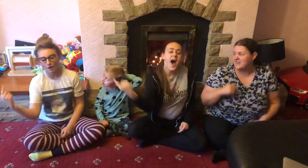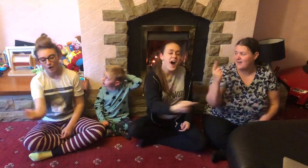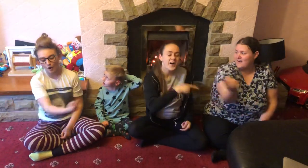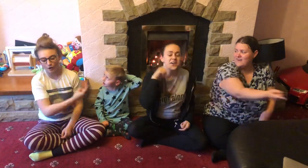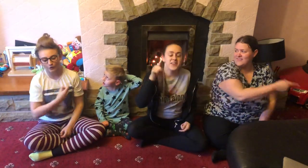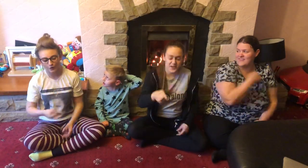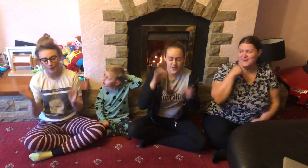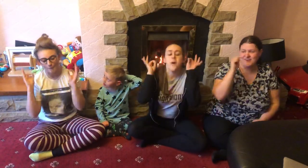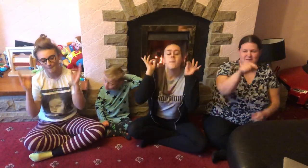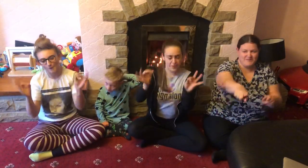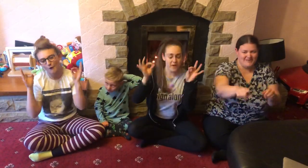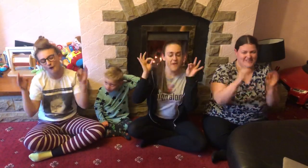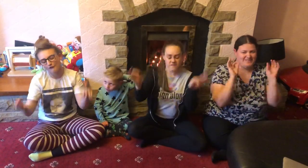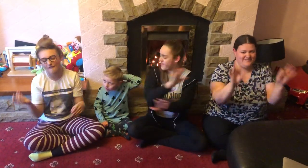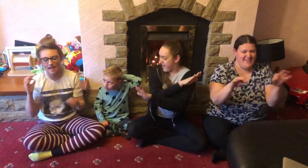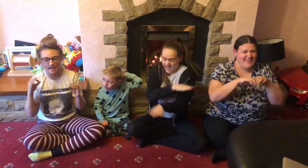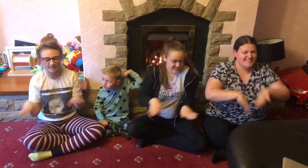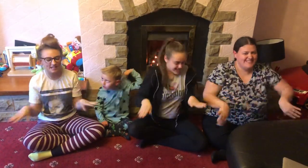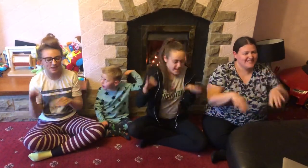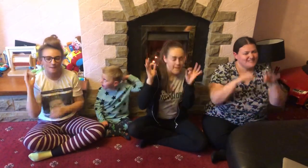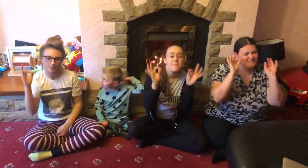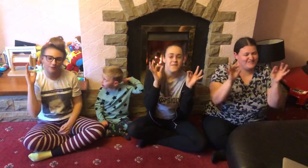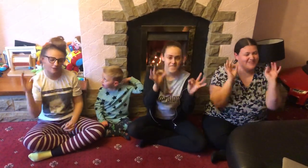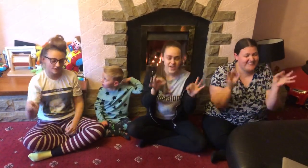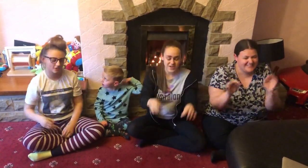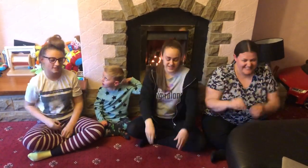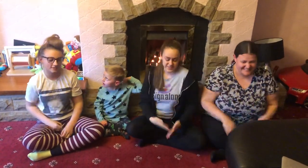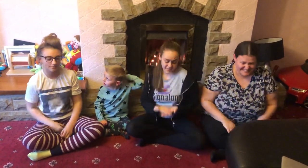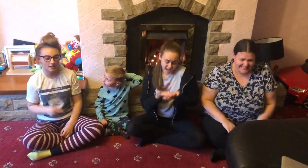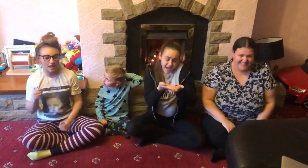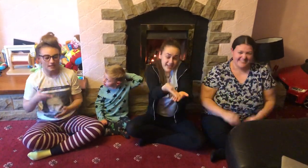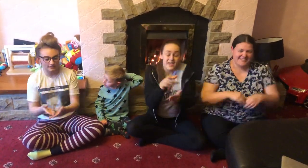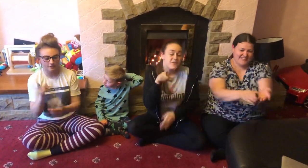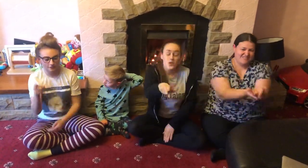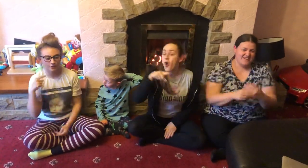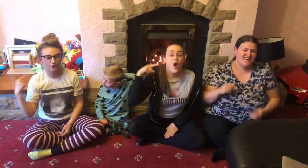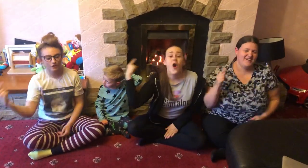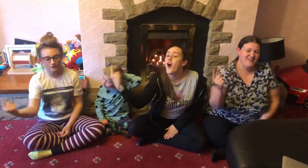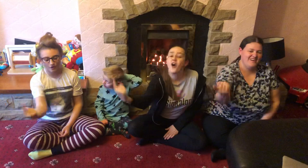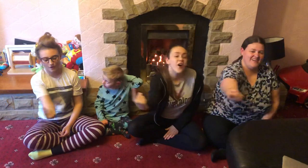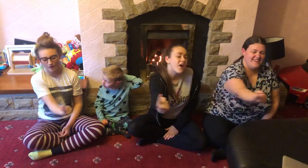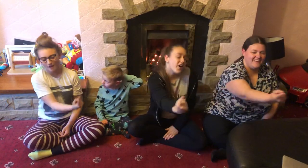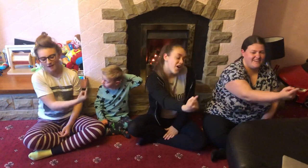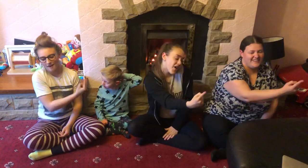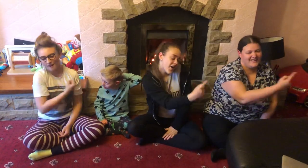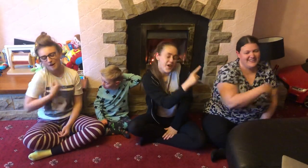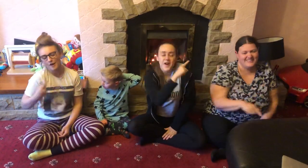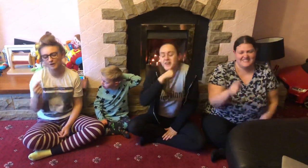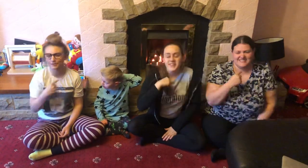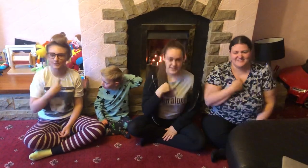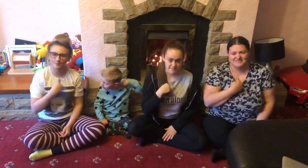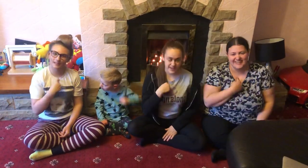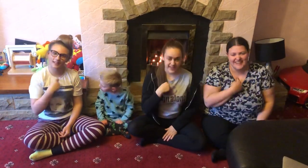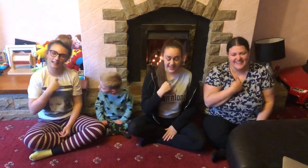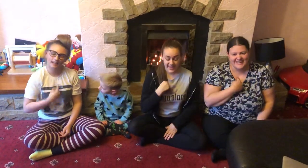All your perfect imperfections. Give your all to me.